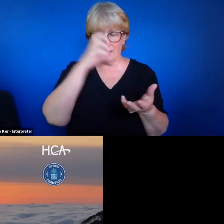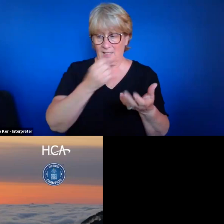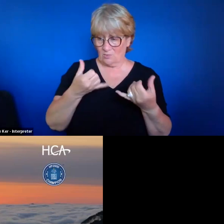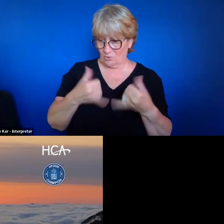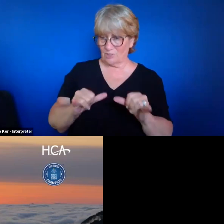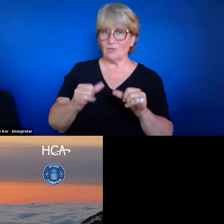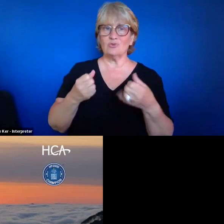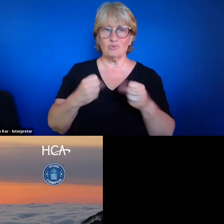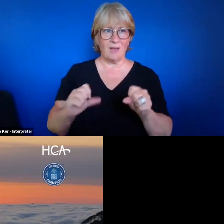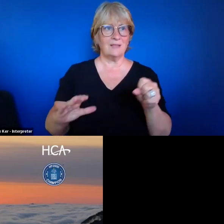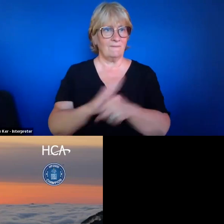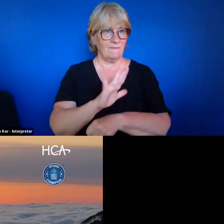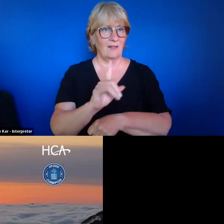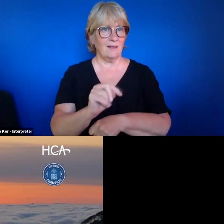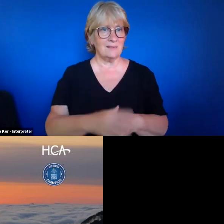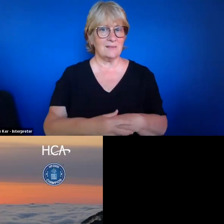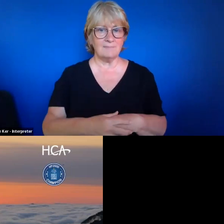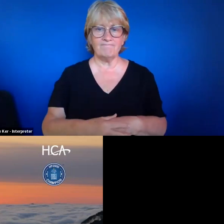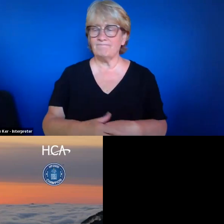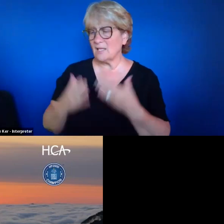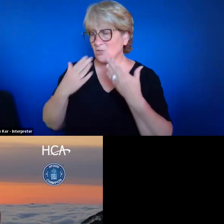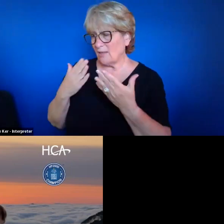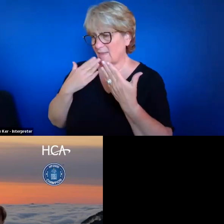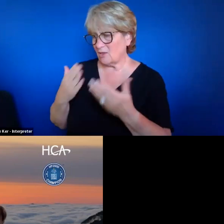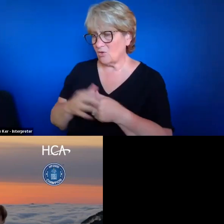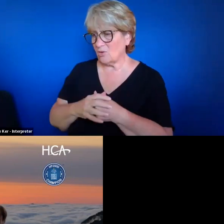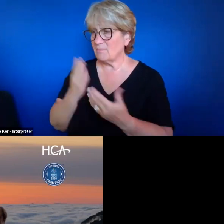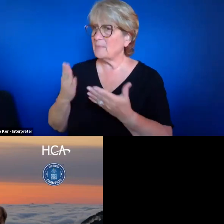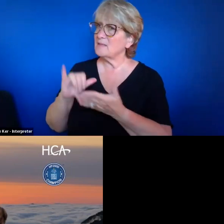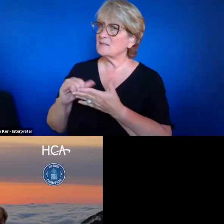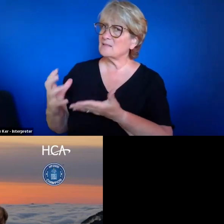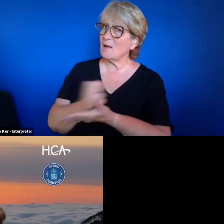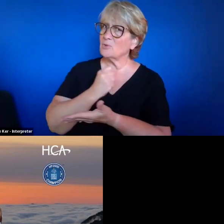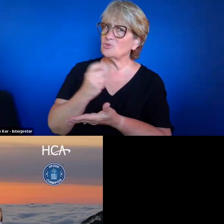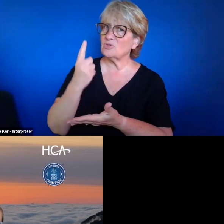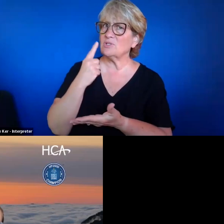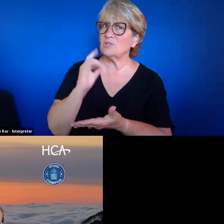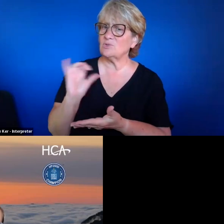to fill it. That's great, Carrie. And actually, you know, this might be an opportunity